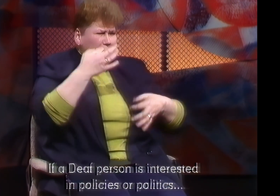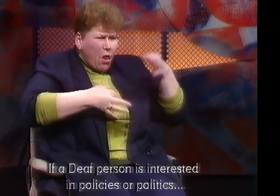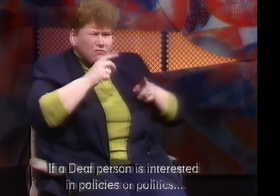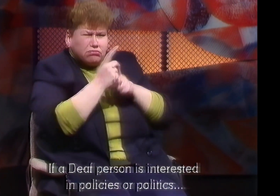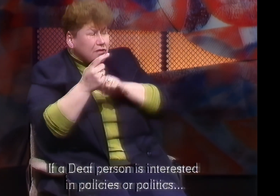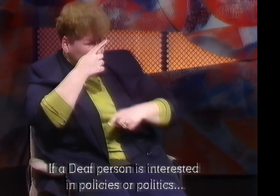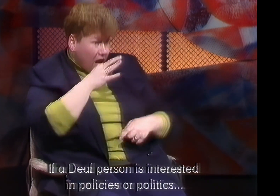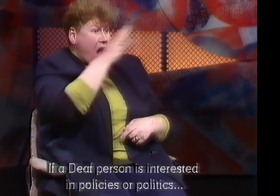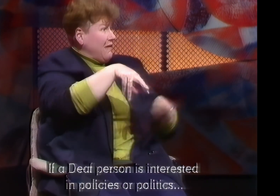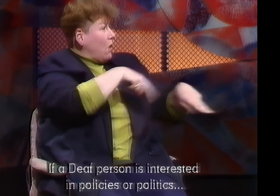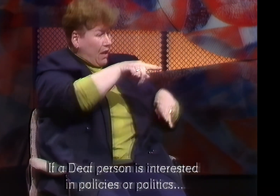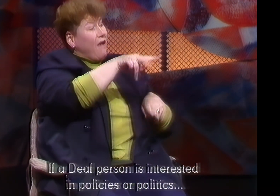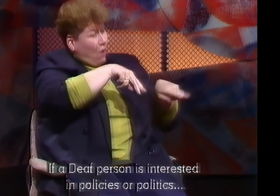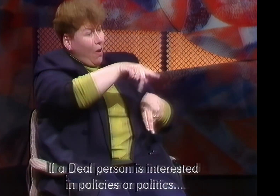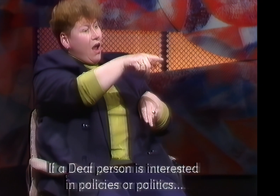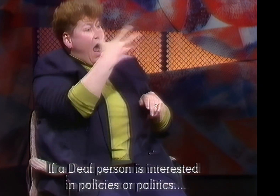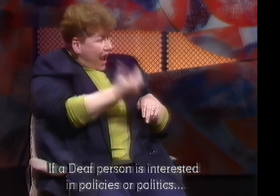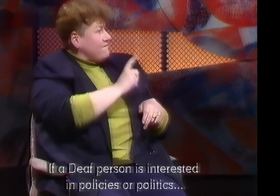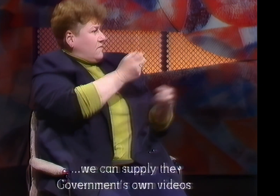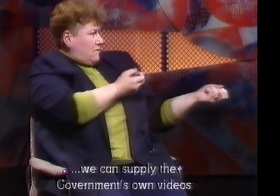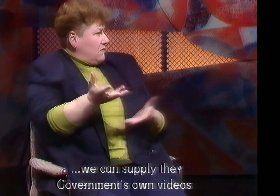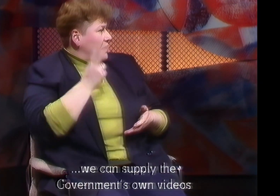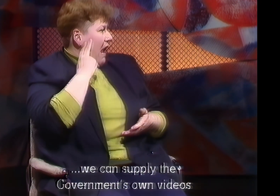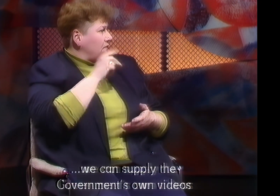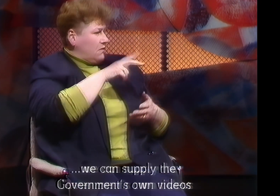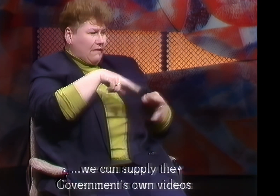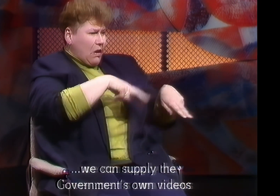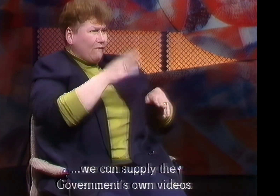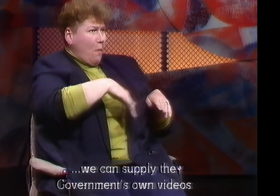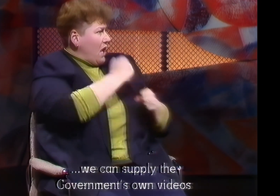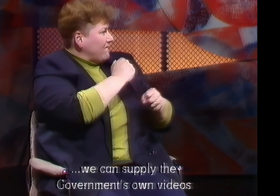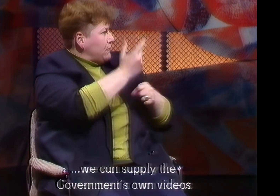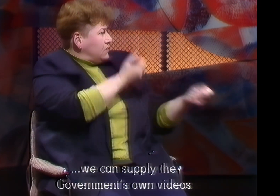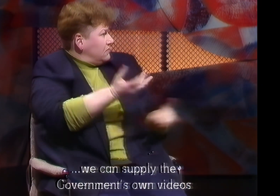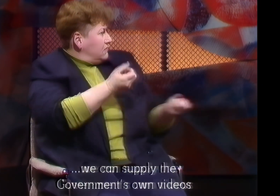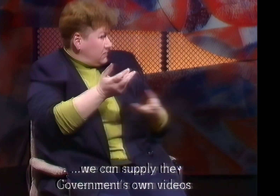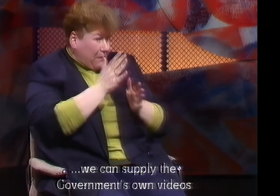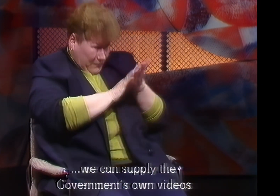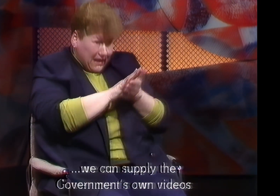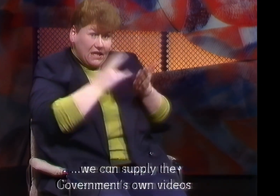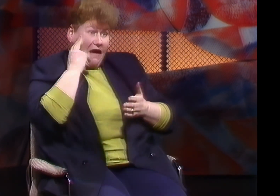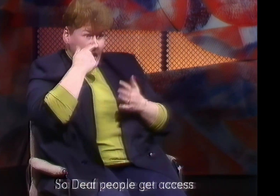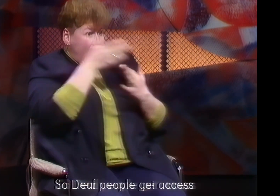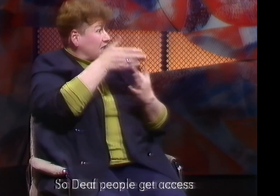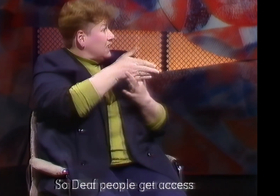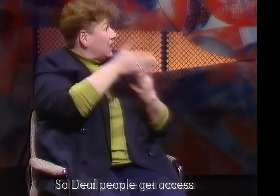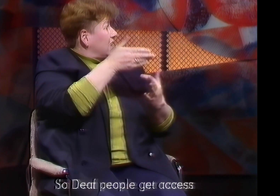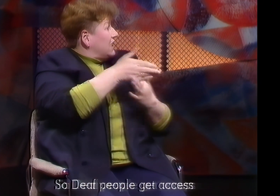in policies or politics, they just need to ask and we can supply them with the government's own videos. This means that deaf people